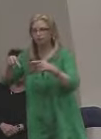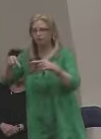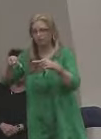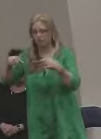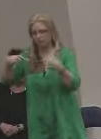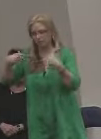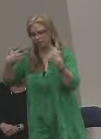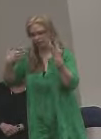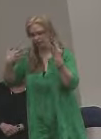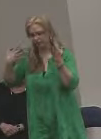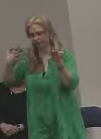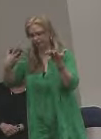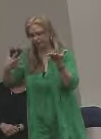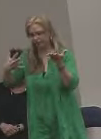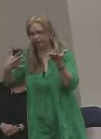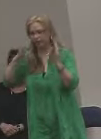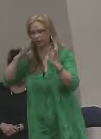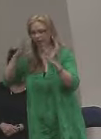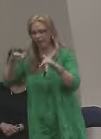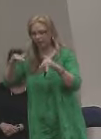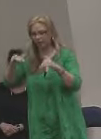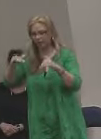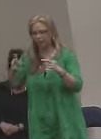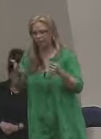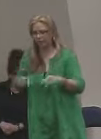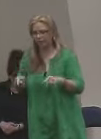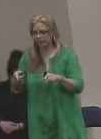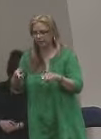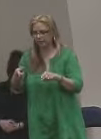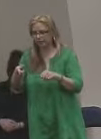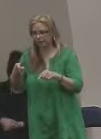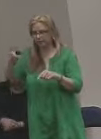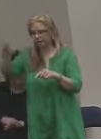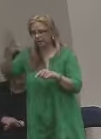I hope when the time comes,